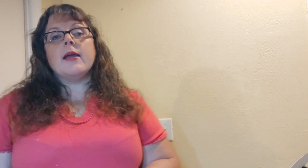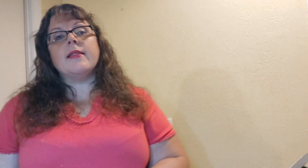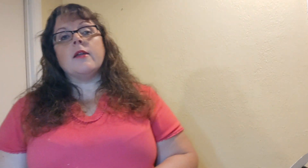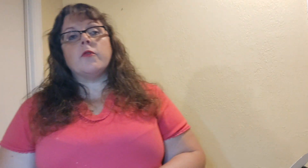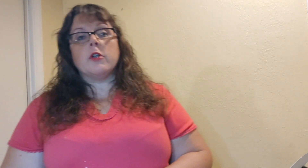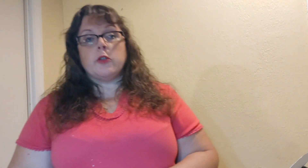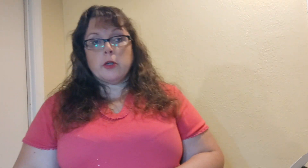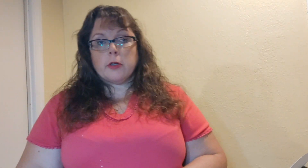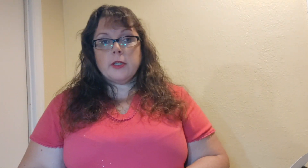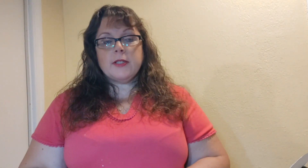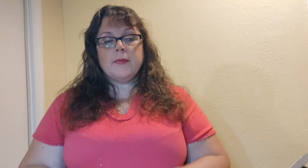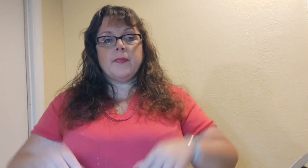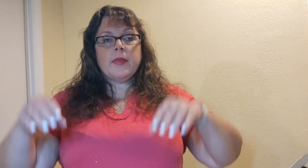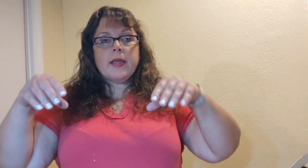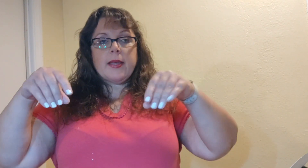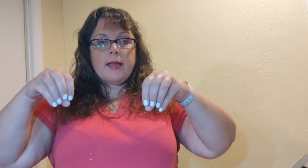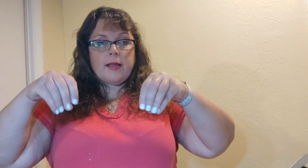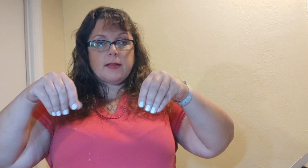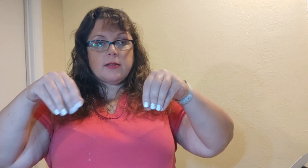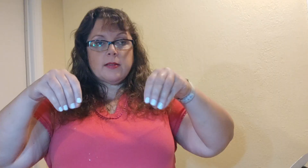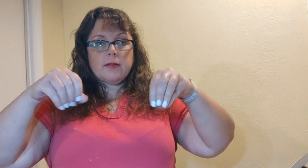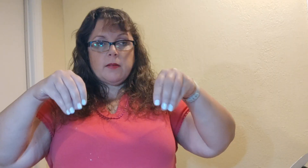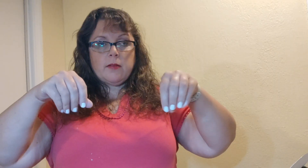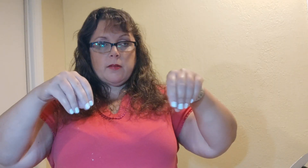And then for dirt, it's,